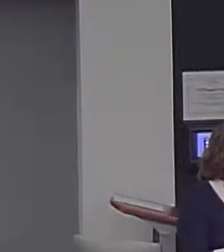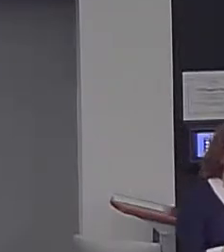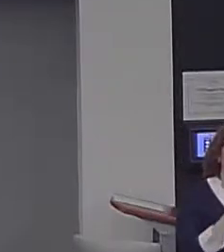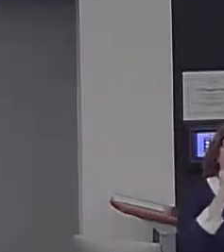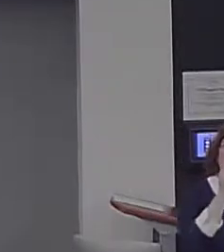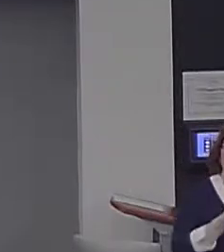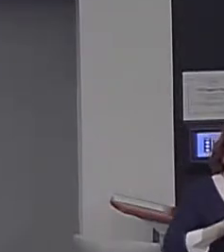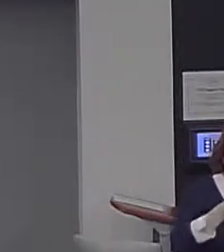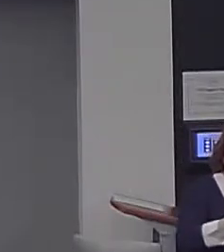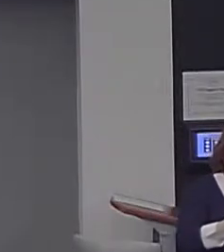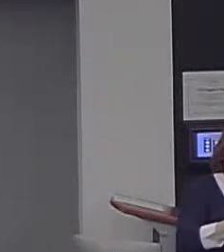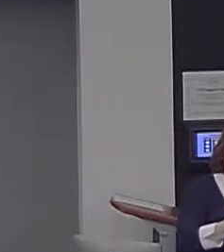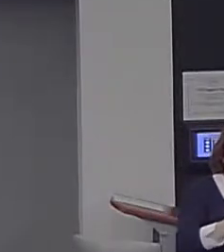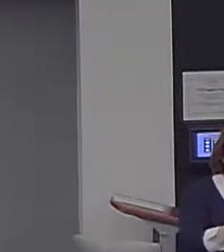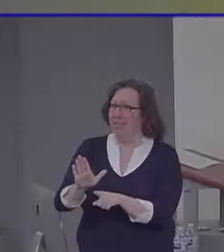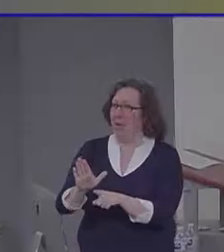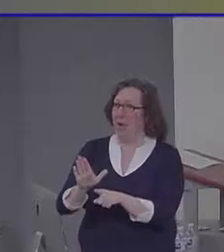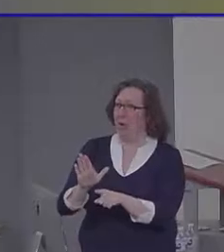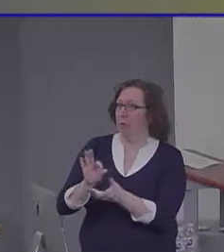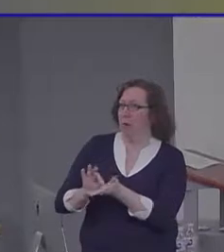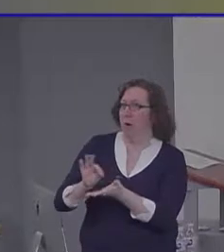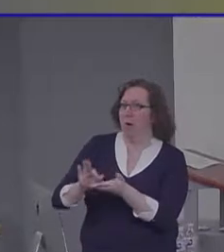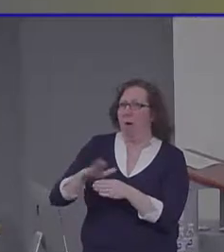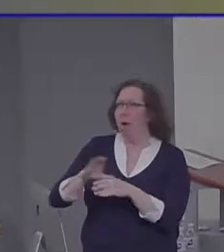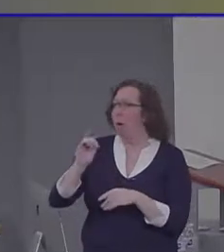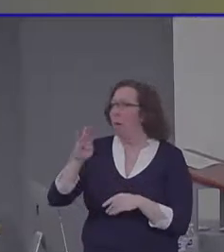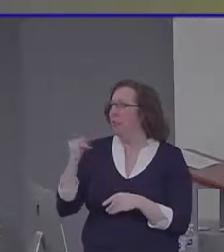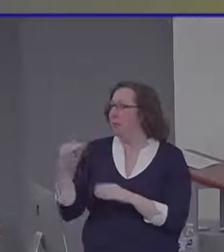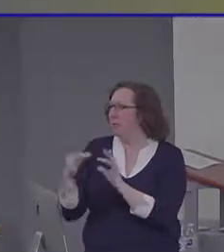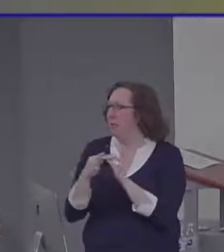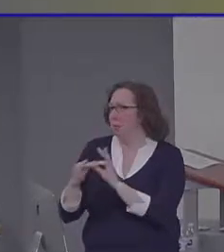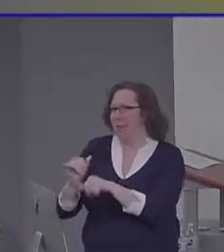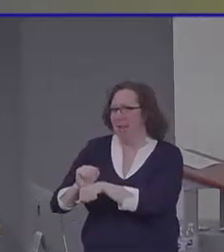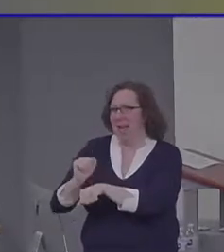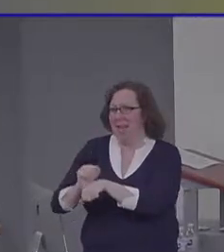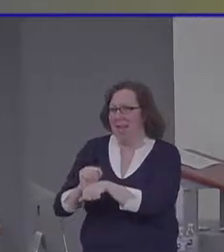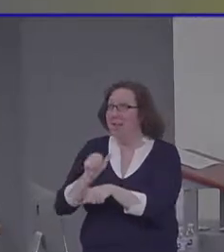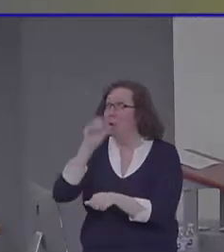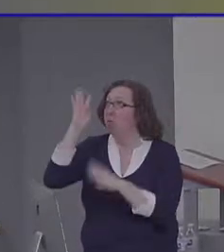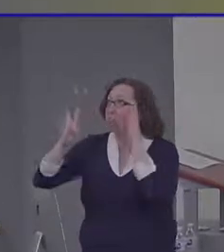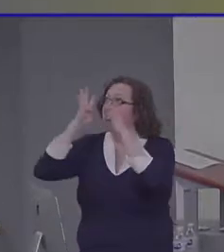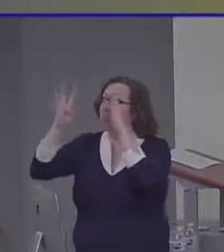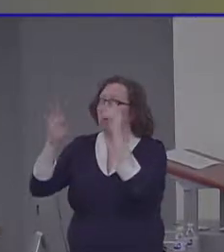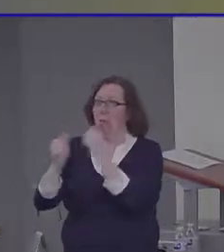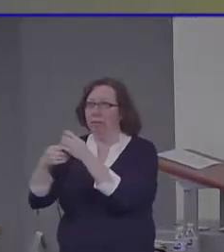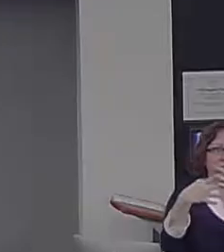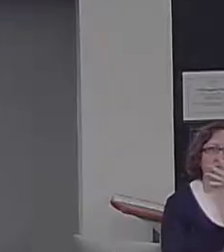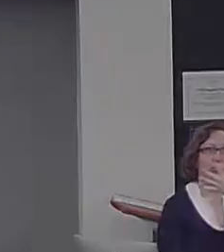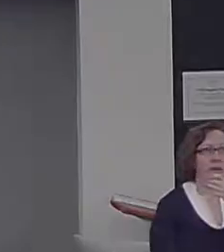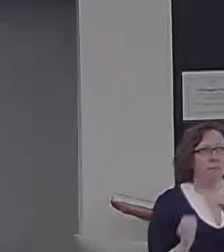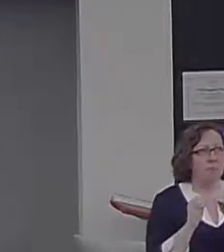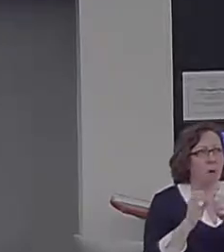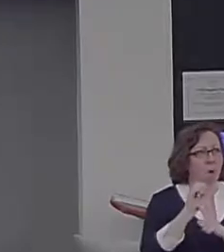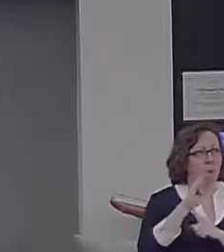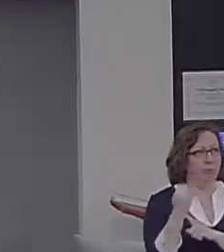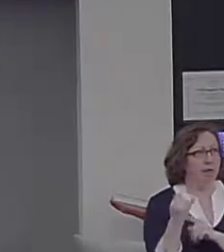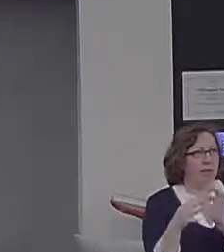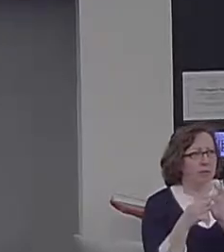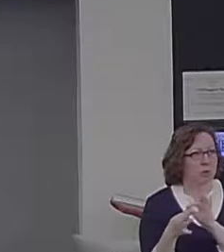object association tasks. You don't come up with any more object associates than after the control induction, but it does